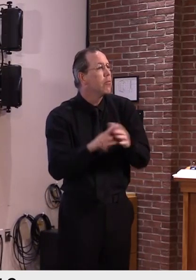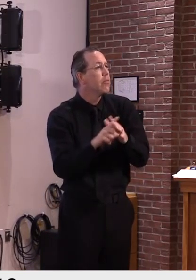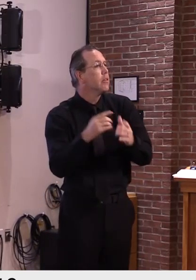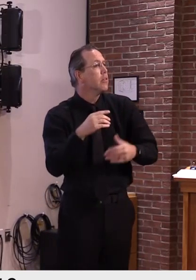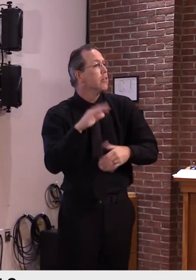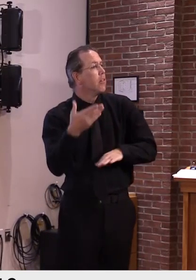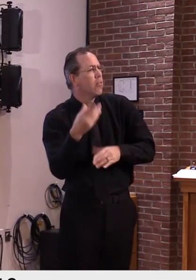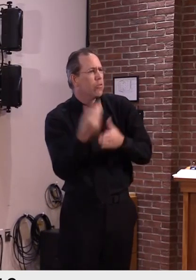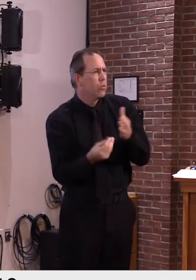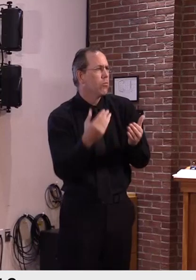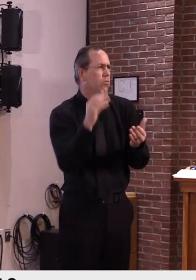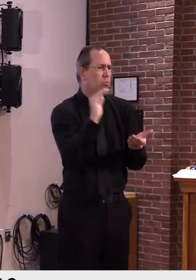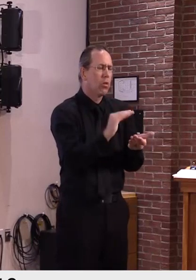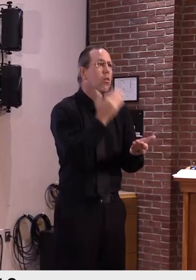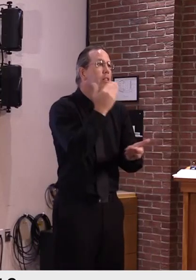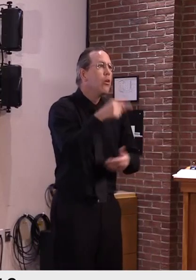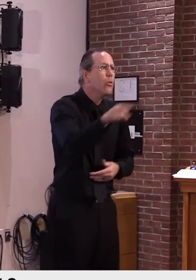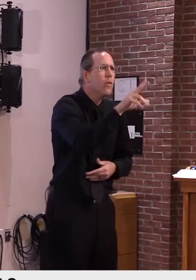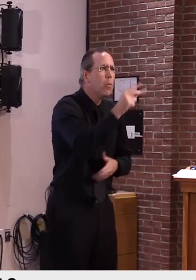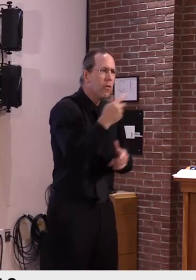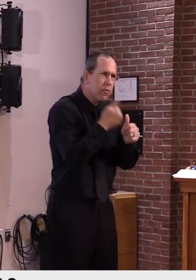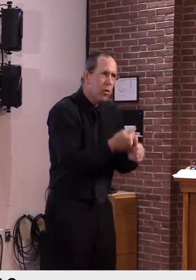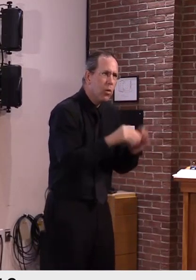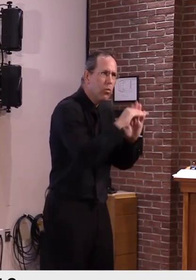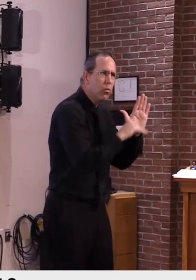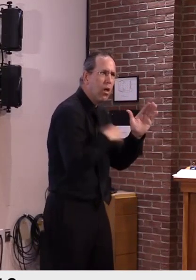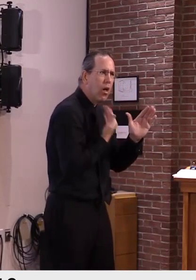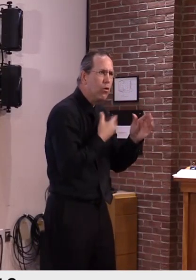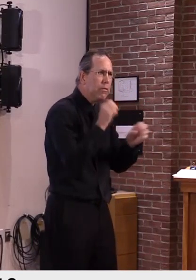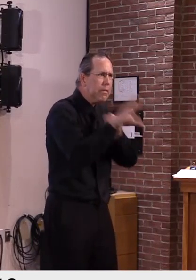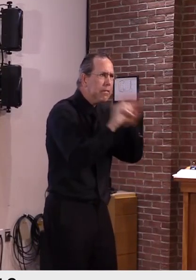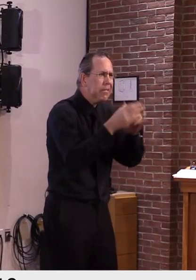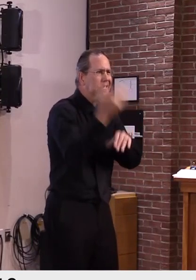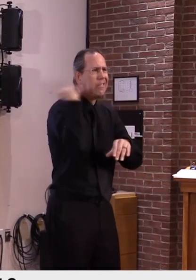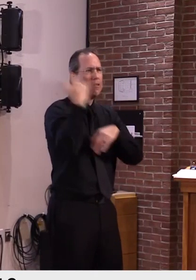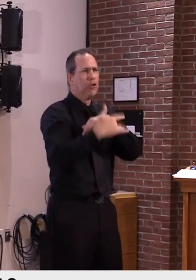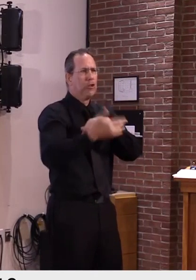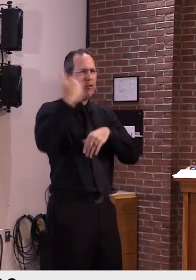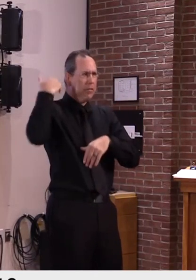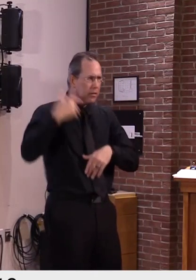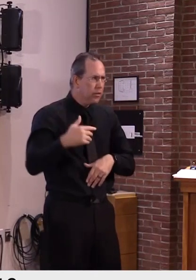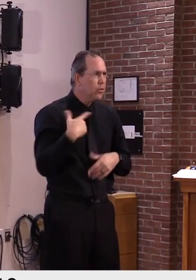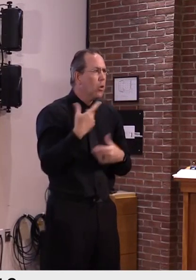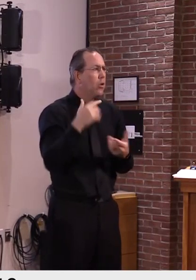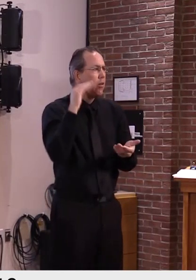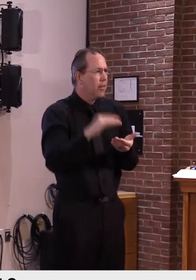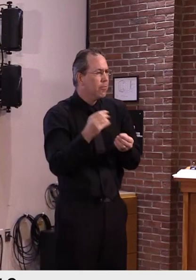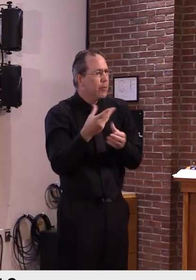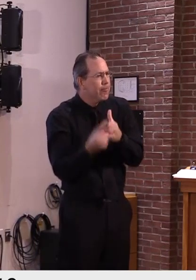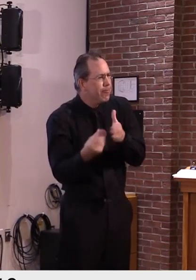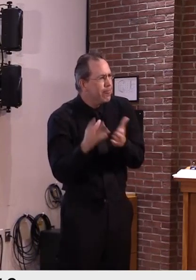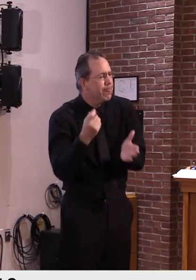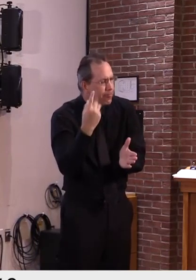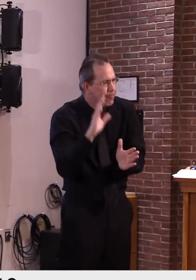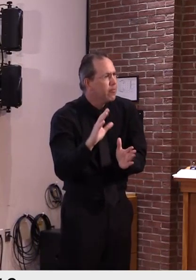because it doesn't just keep our case counts low, it keeps people alive and it keeps Vermonters safe, which is a very good